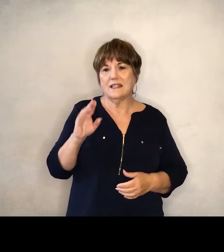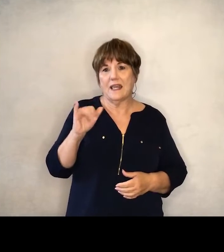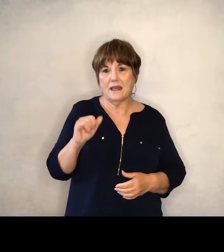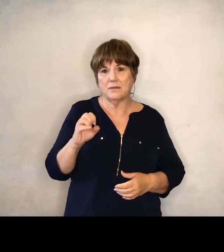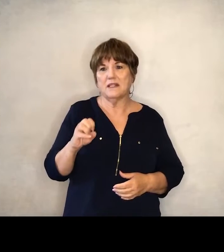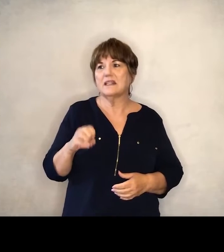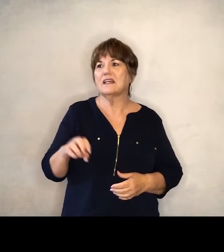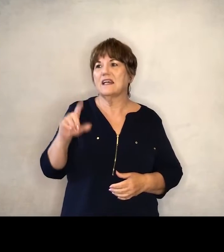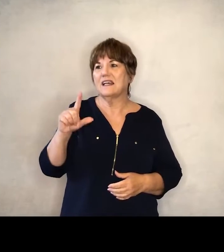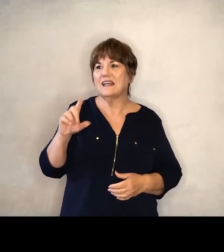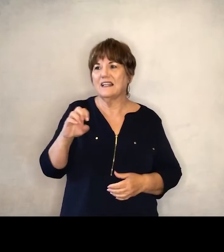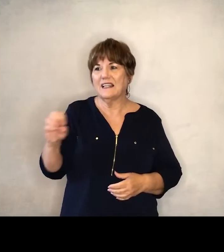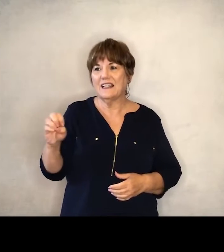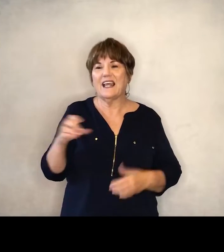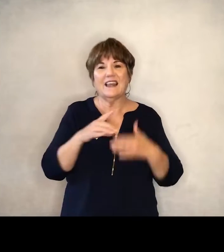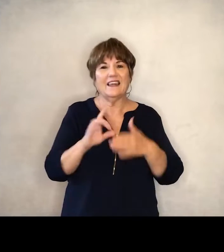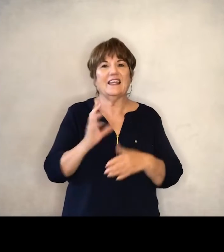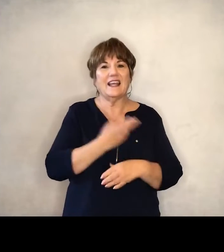us in prayer.